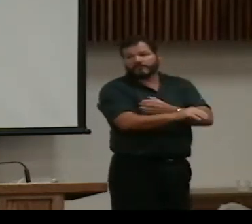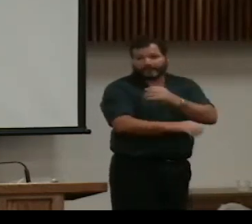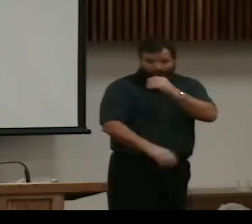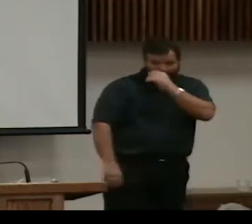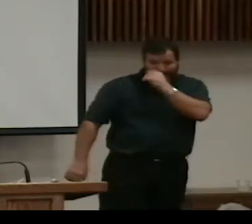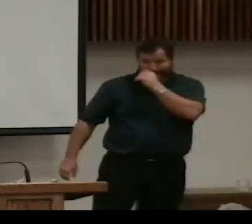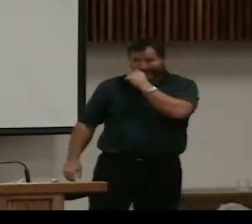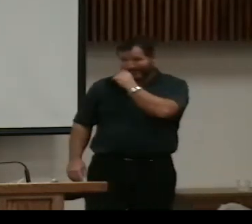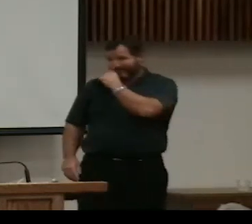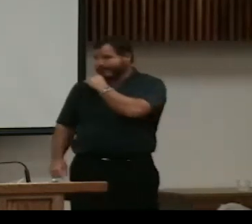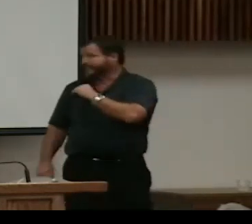of his son.